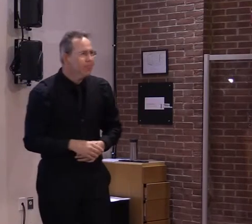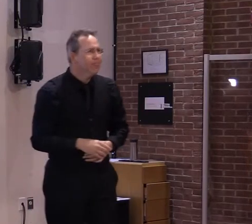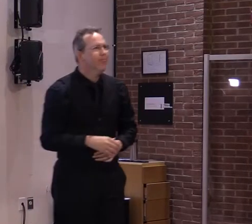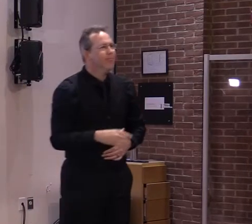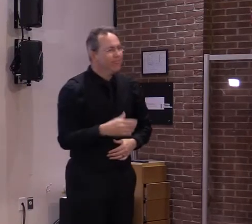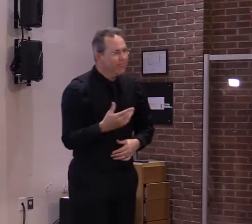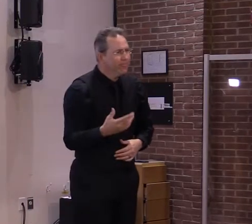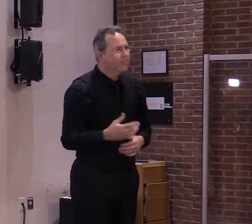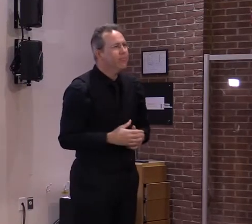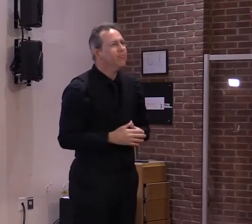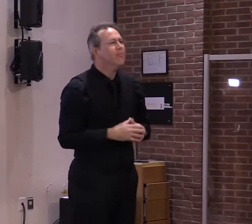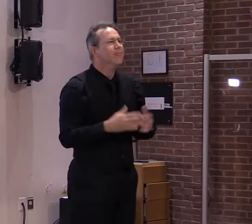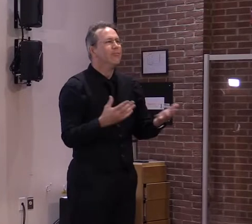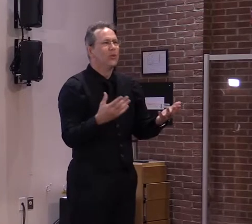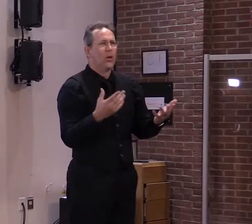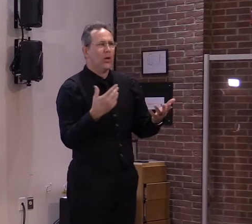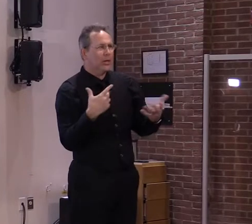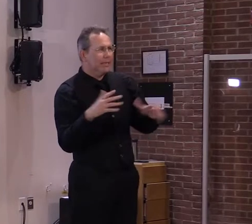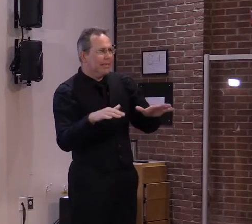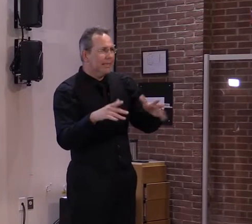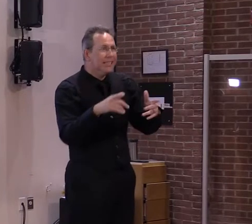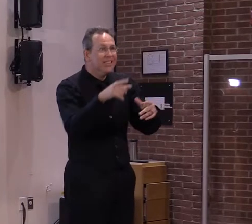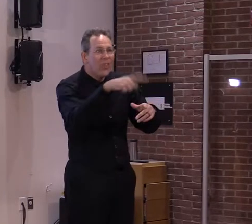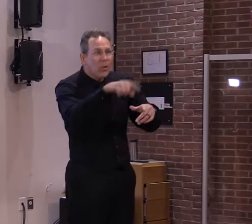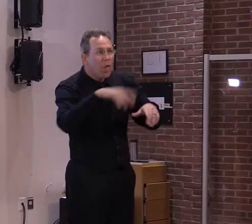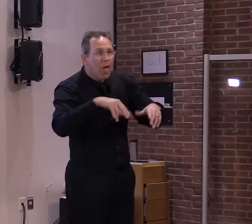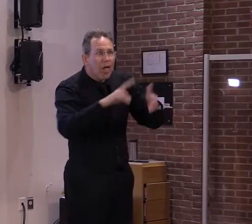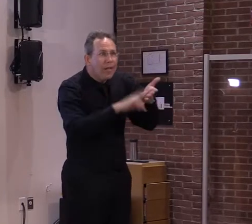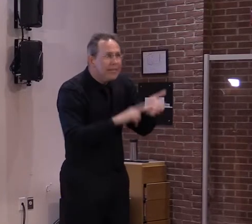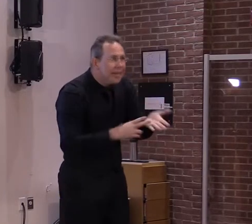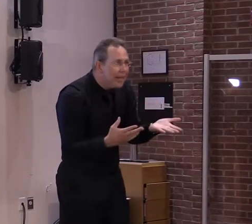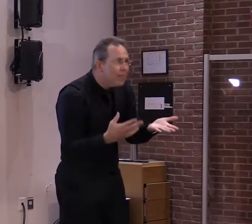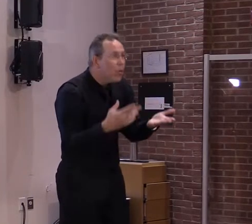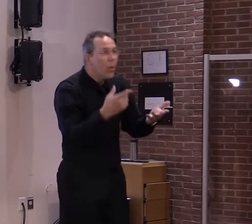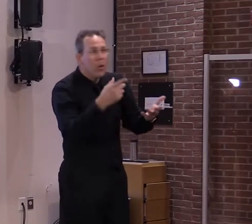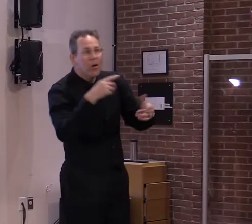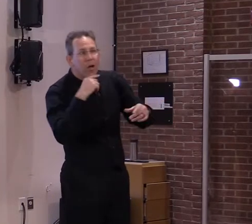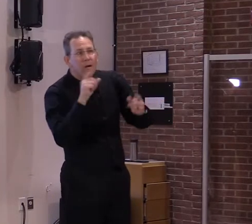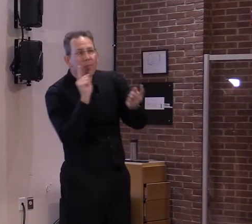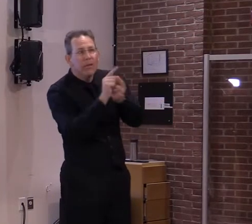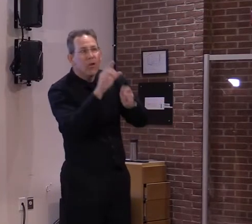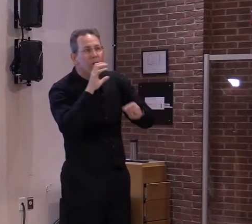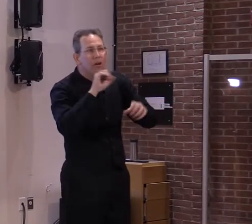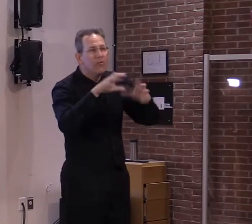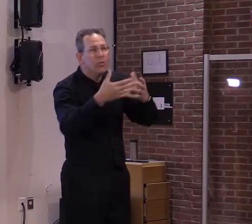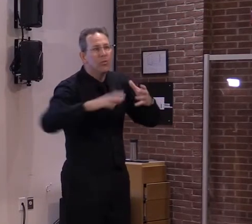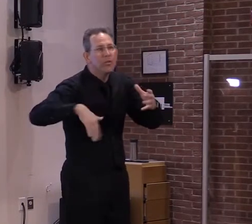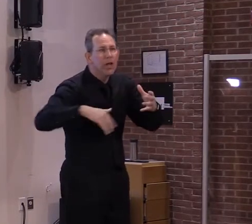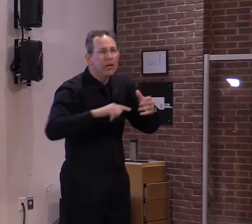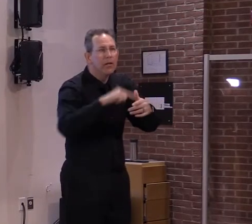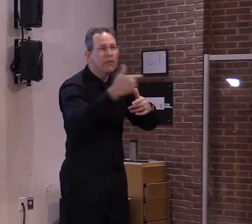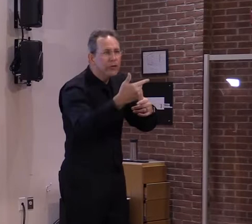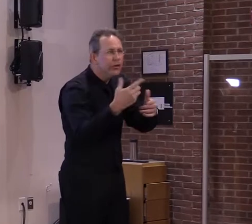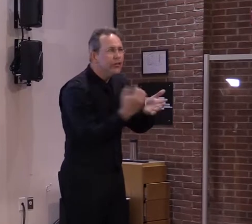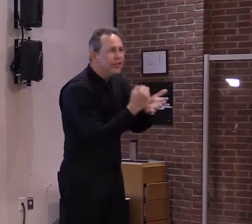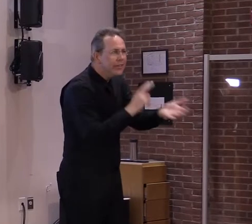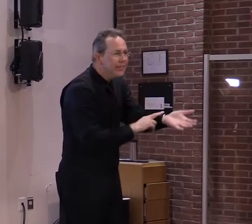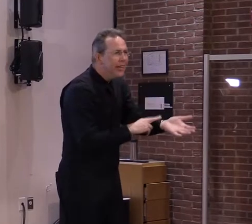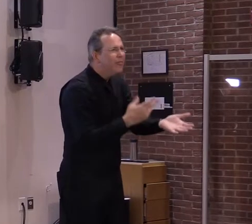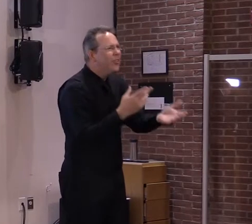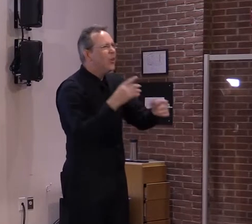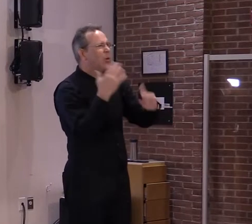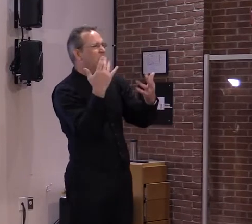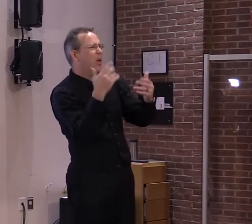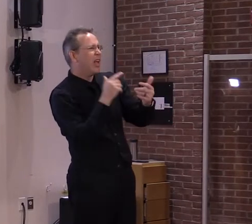still largely in the process of getting vaccinated or waiting to become eligible, our cases are generally trending up,